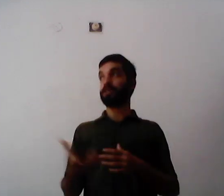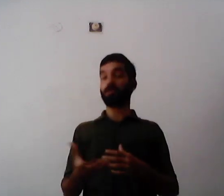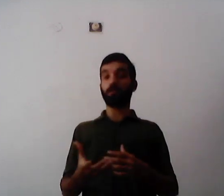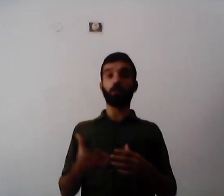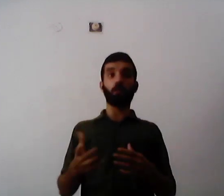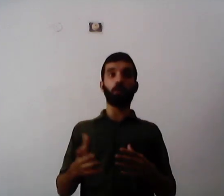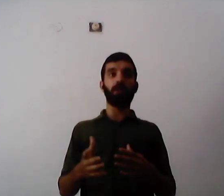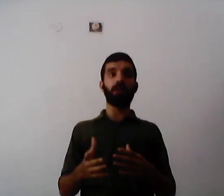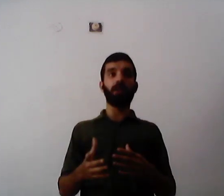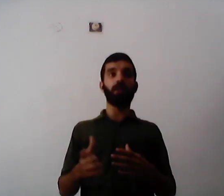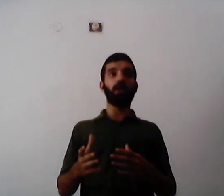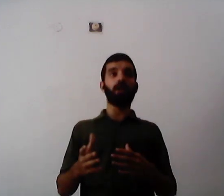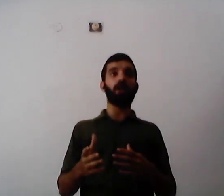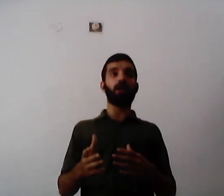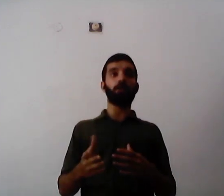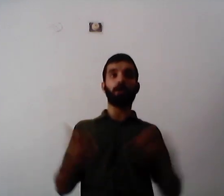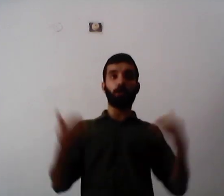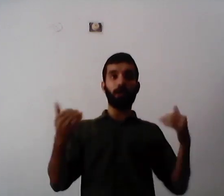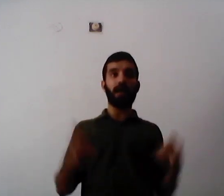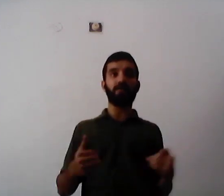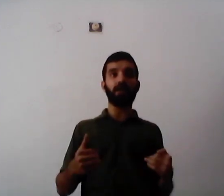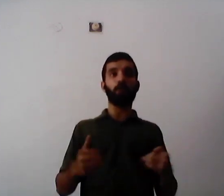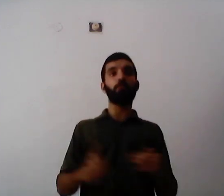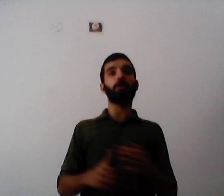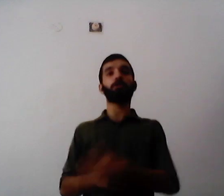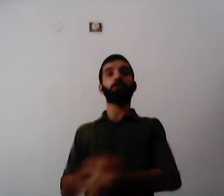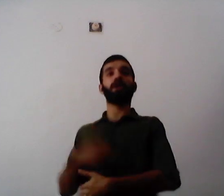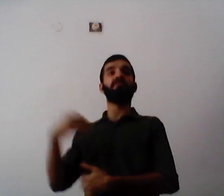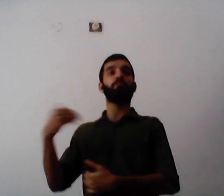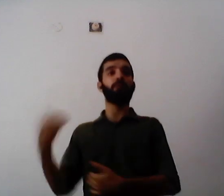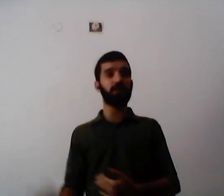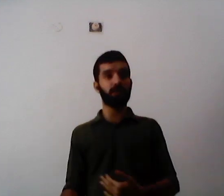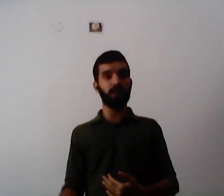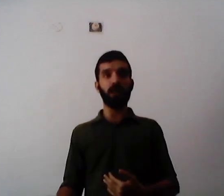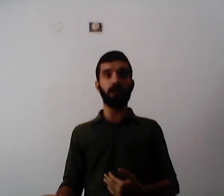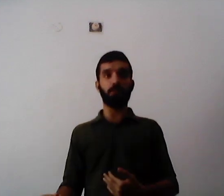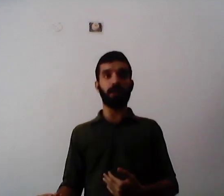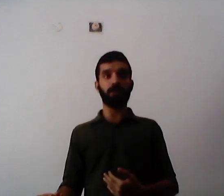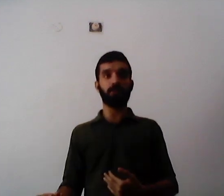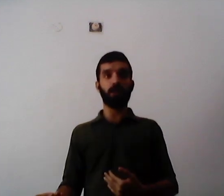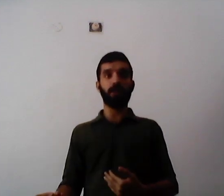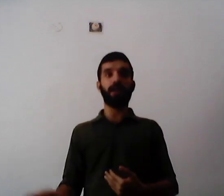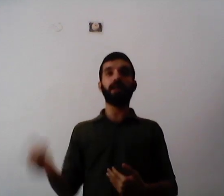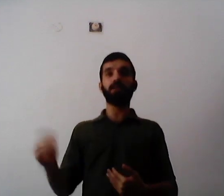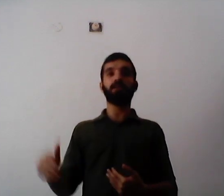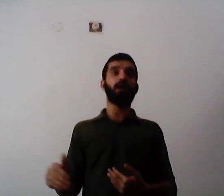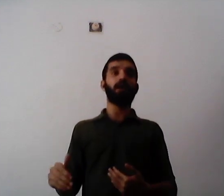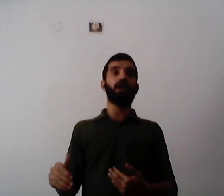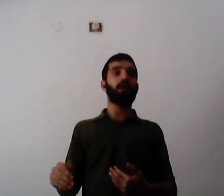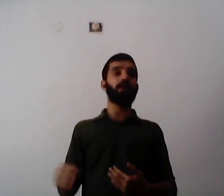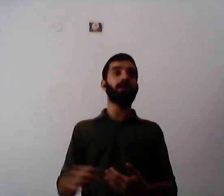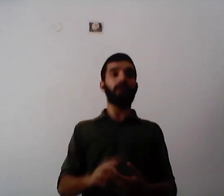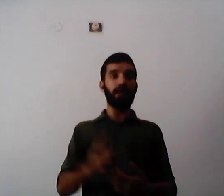of solubility you are not having now, because you have mixed helium gas. Hence,